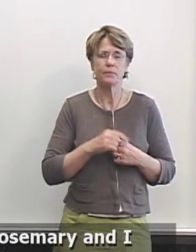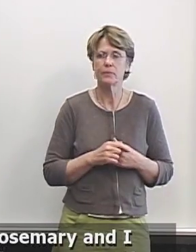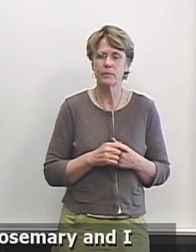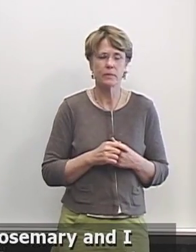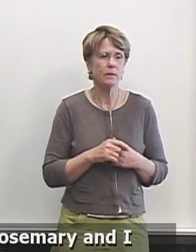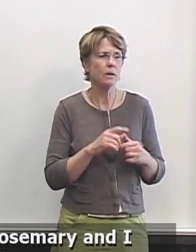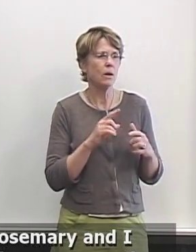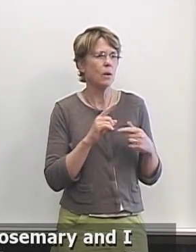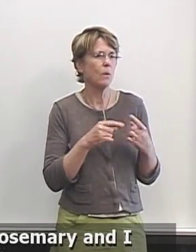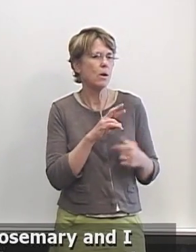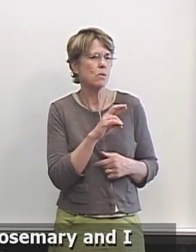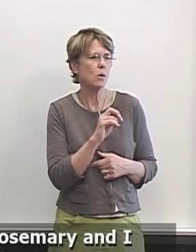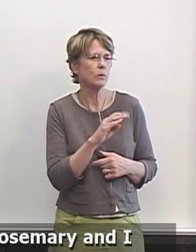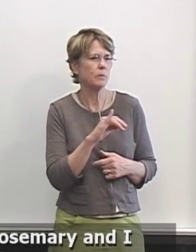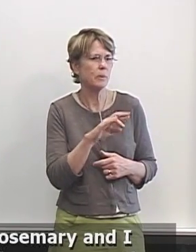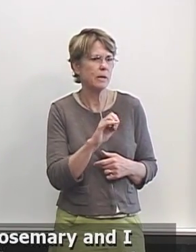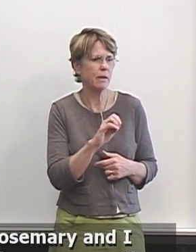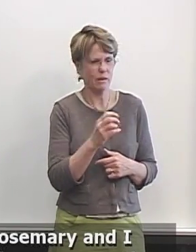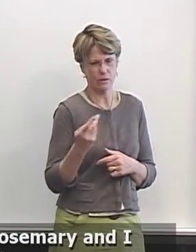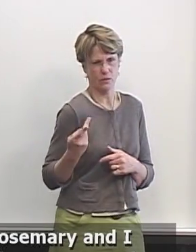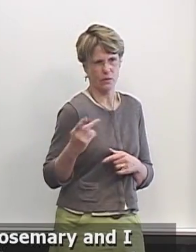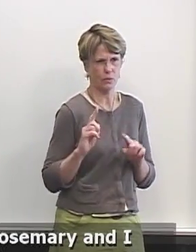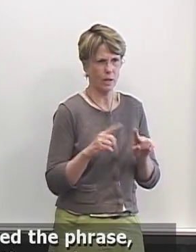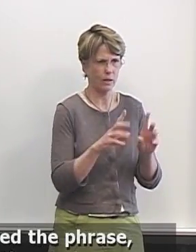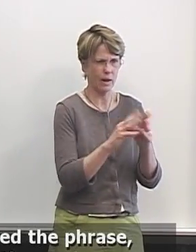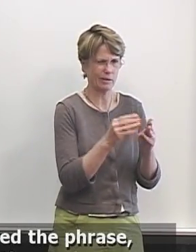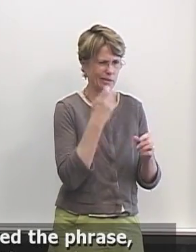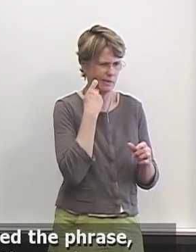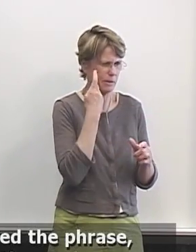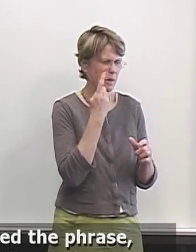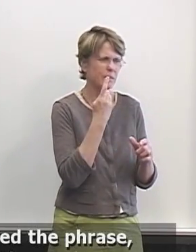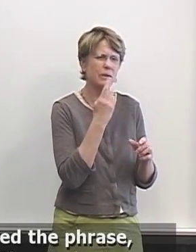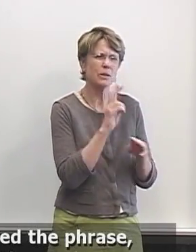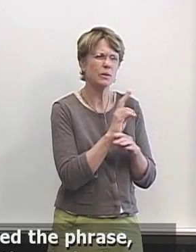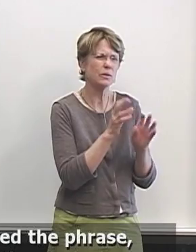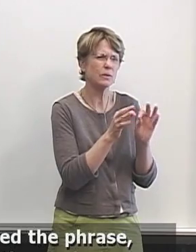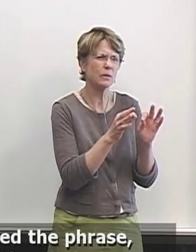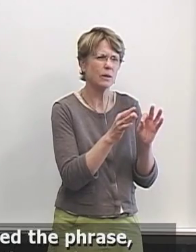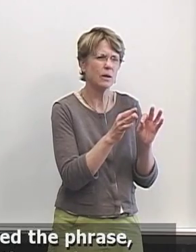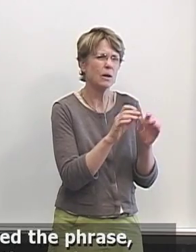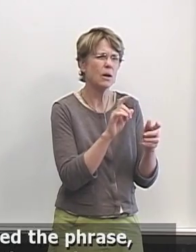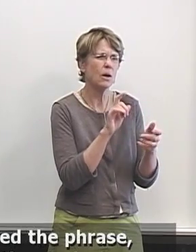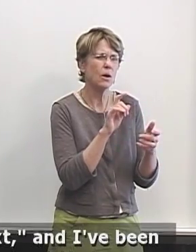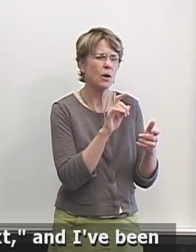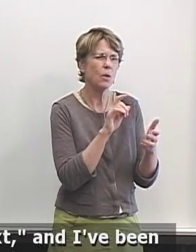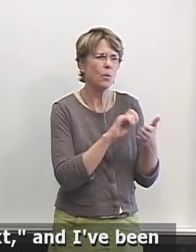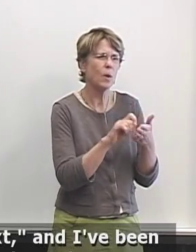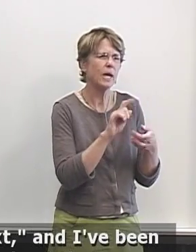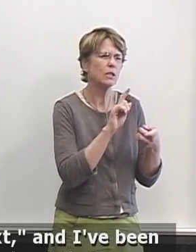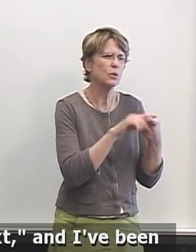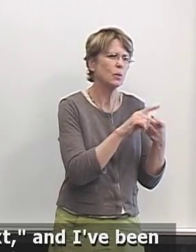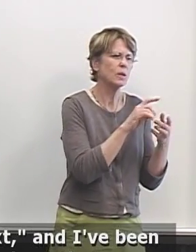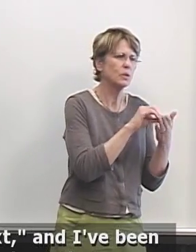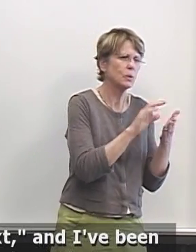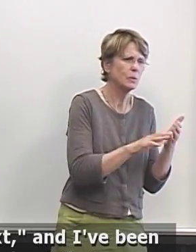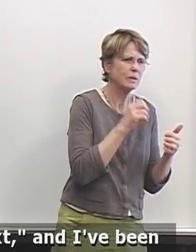When Rosemary and I were at a conference recently, someone used the phrase, write to the student, not to the